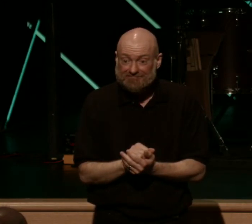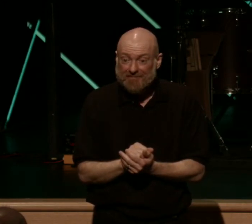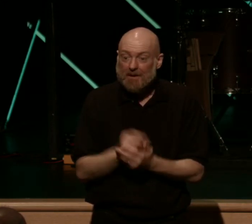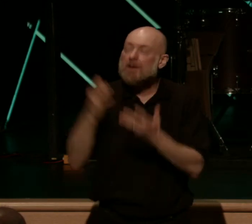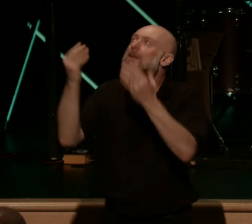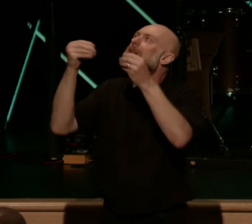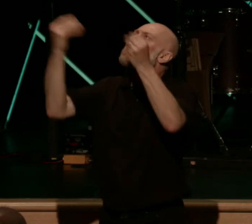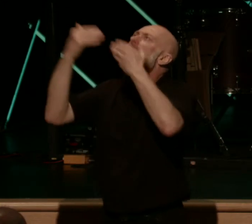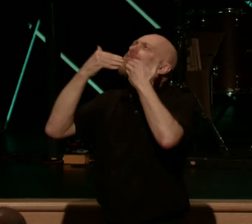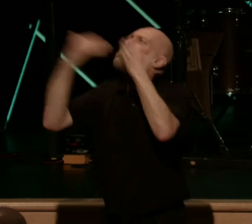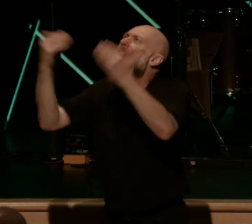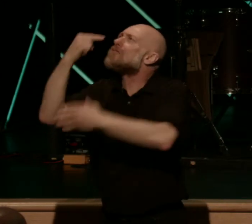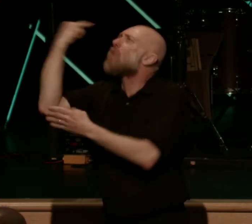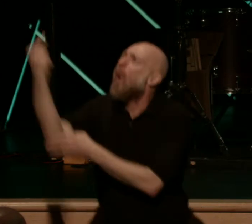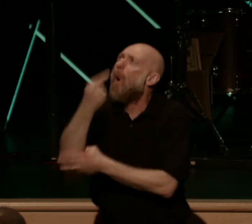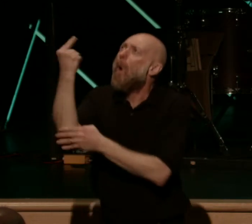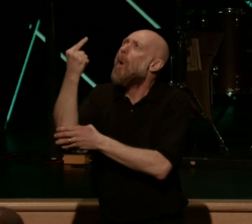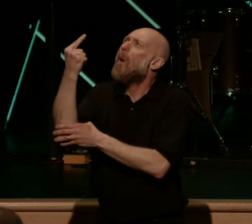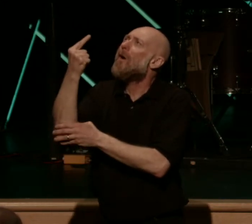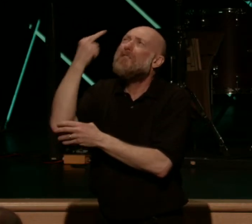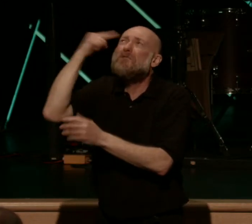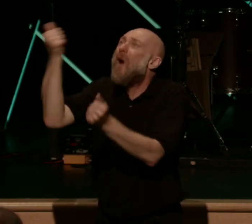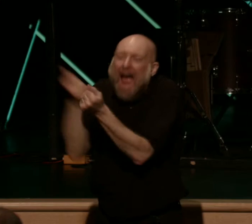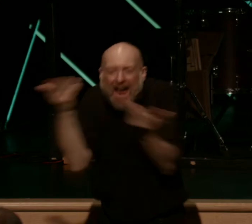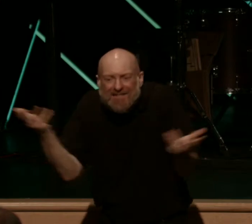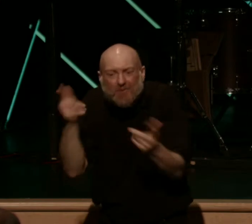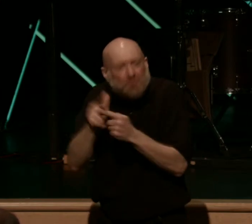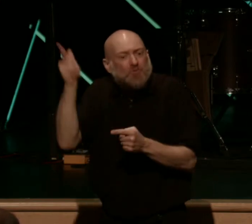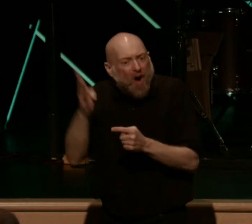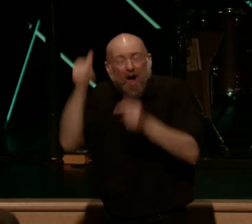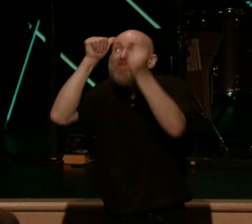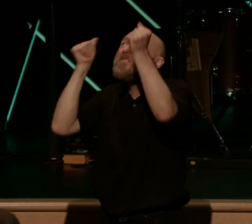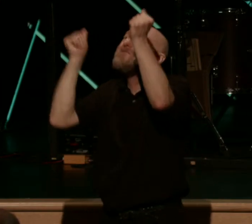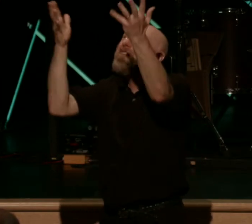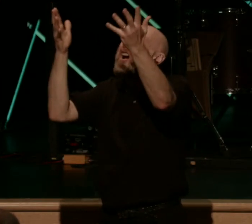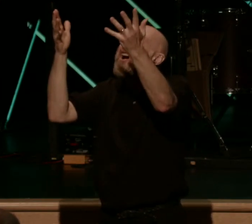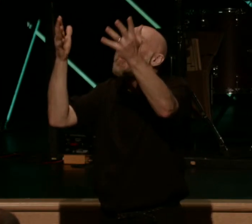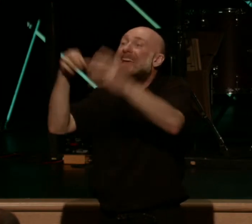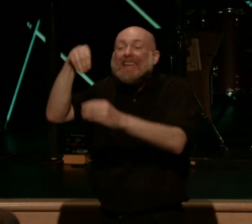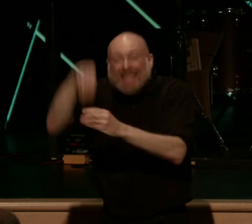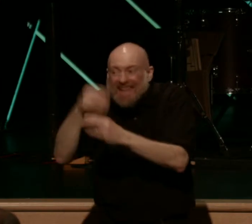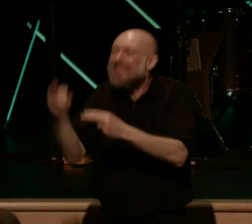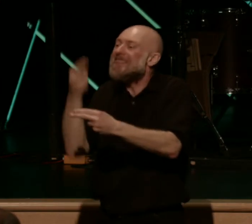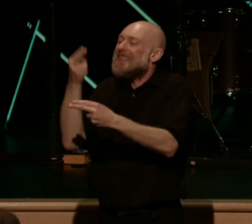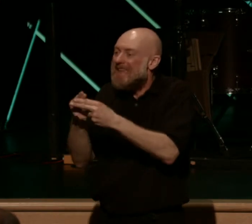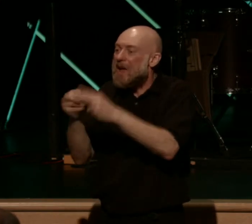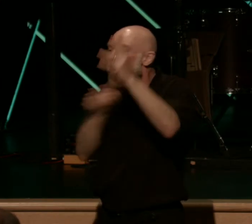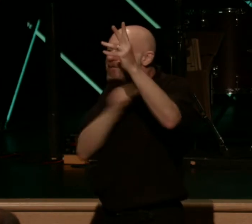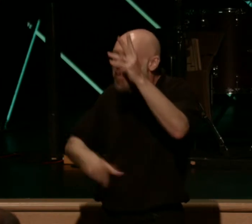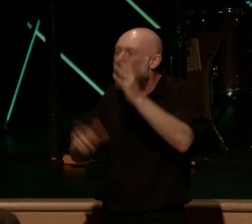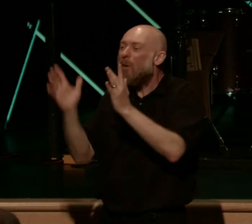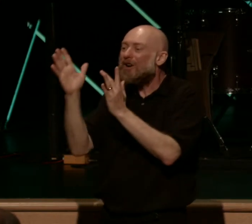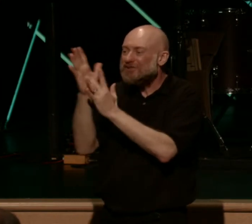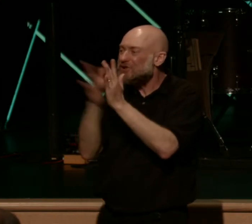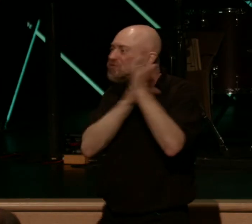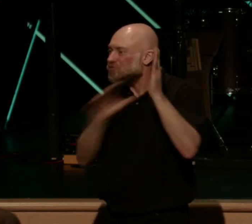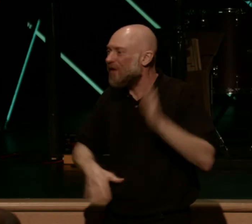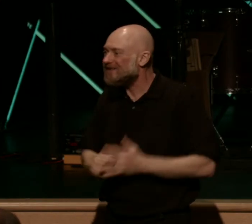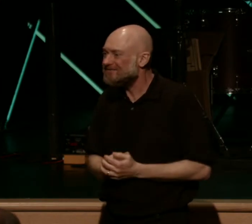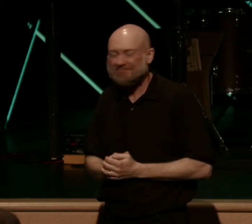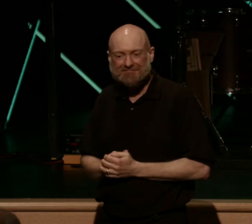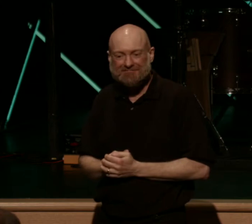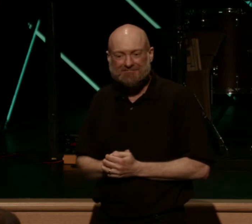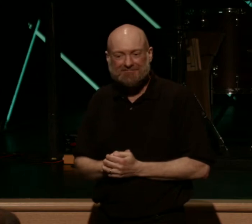Giving thanks always and for everything to God the Father in the name of our Lord Jesus